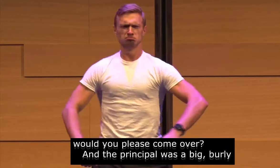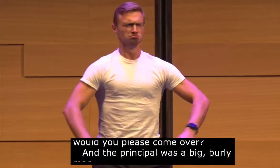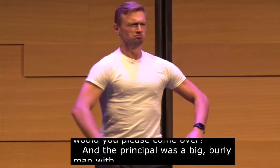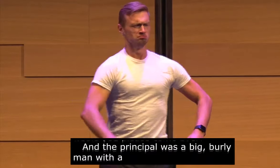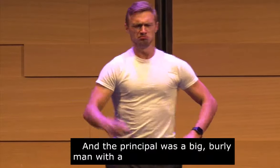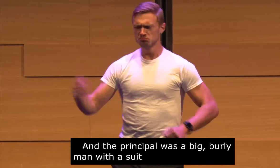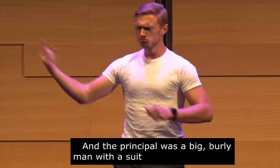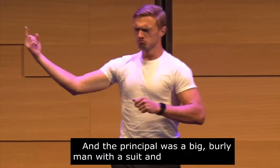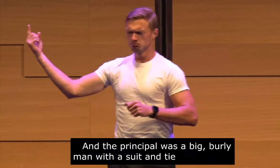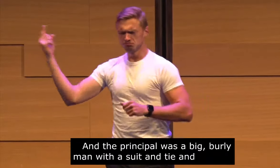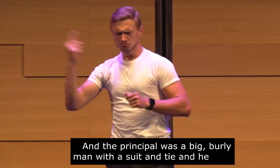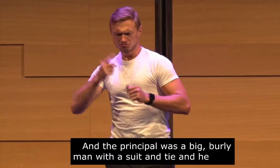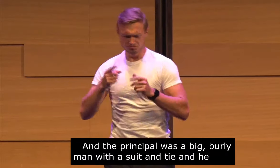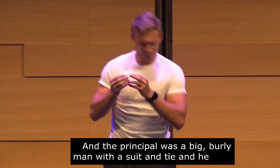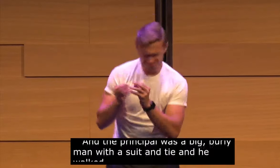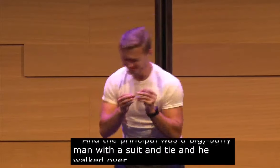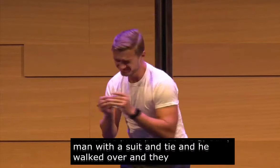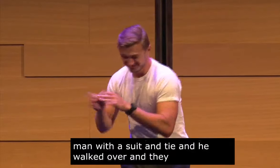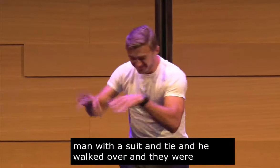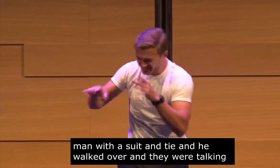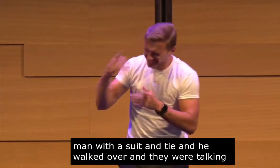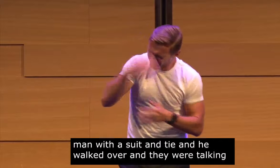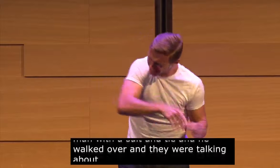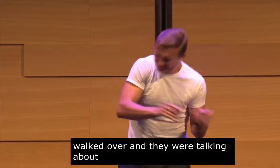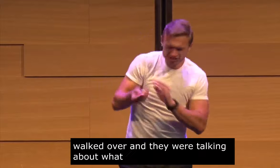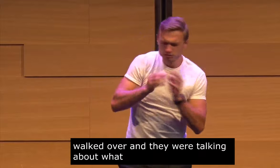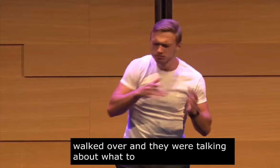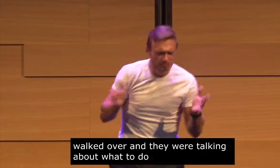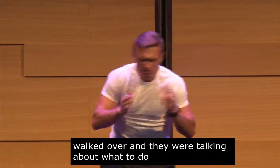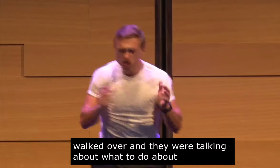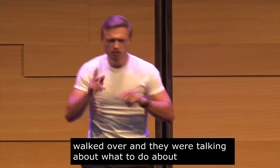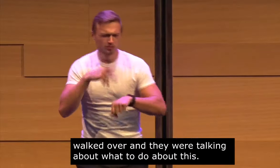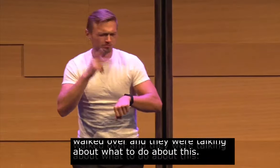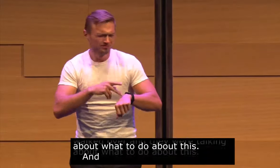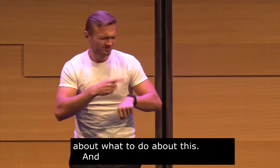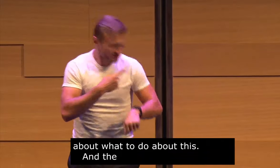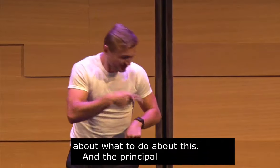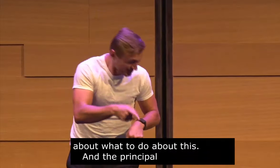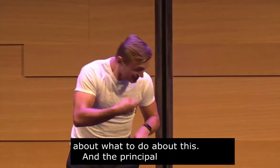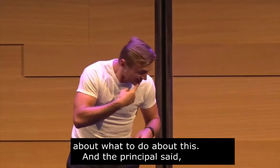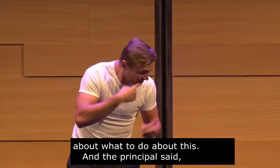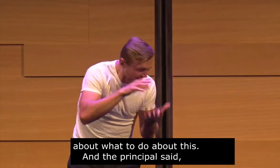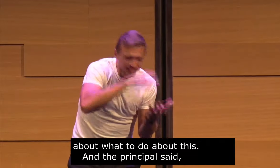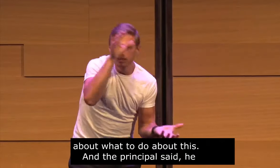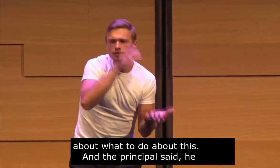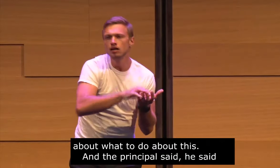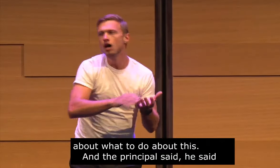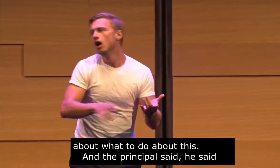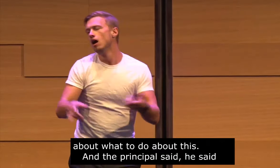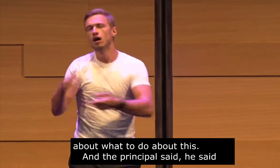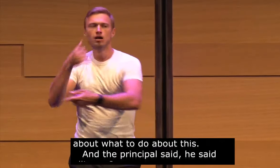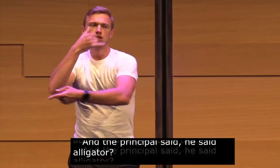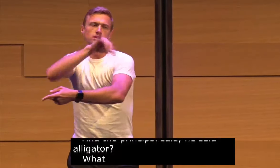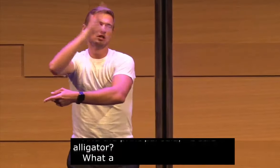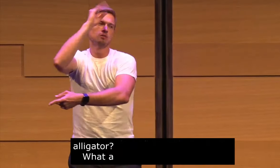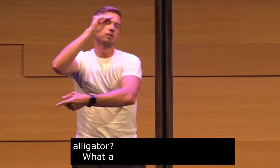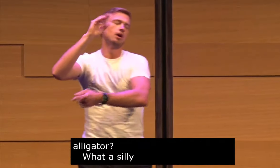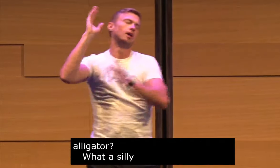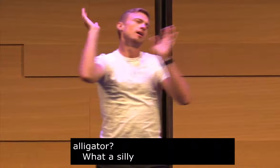with a suit and tie. And he walked over and they were talking about what to do about this. And the principal said, he said alligator? Oh, what a